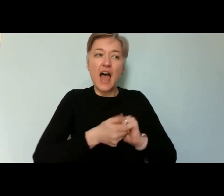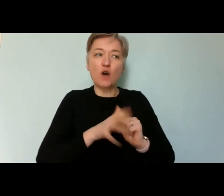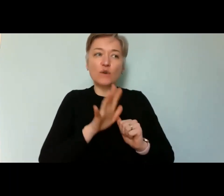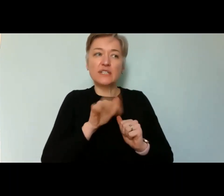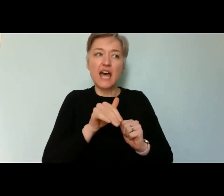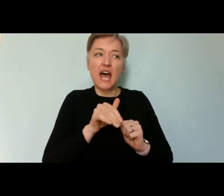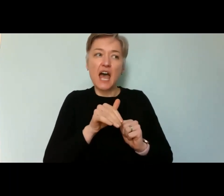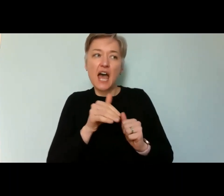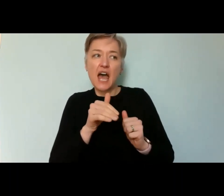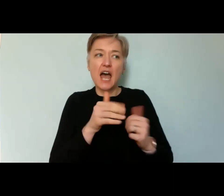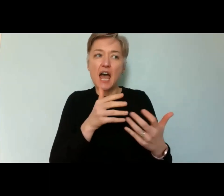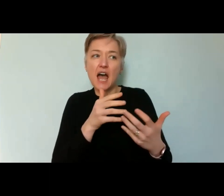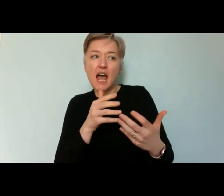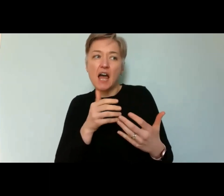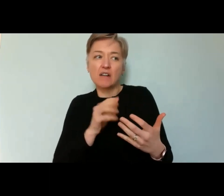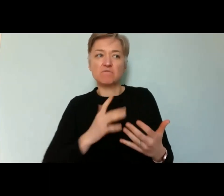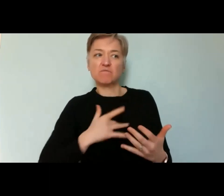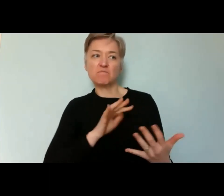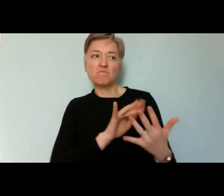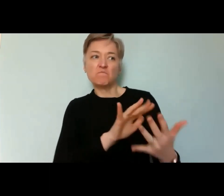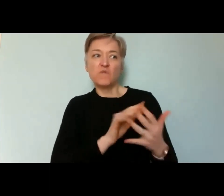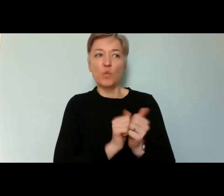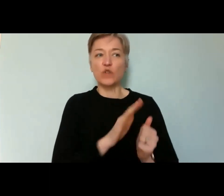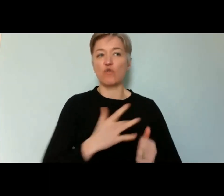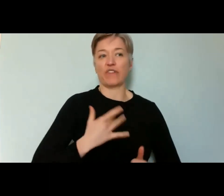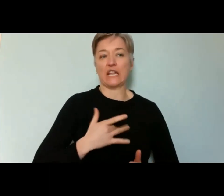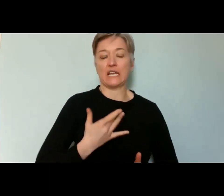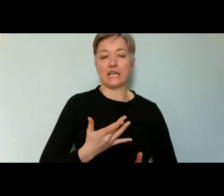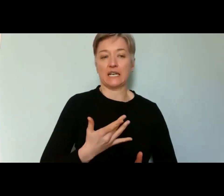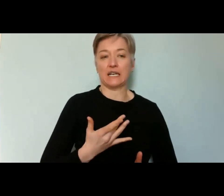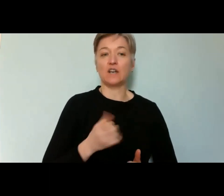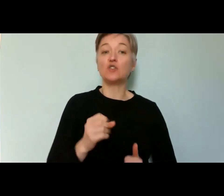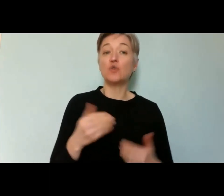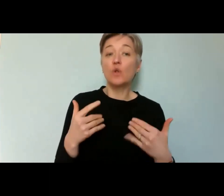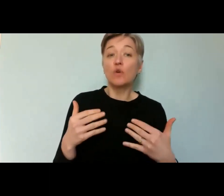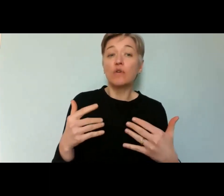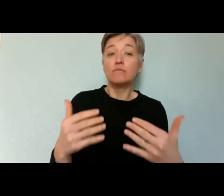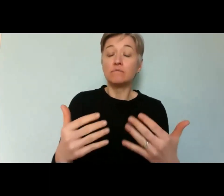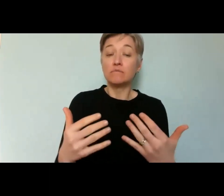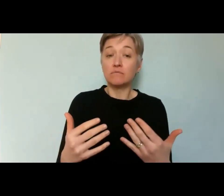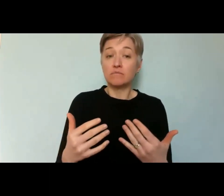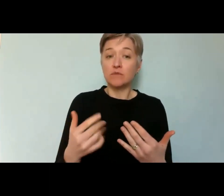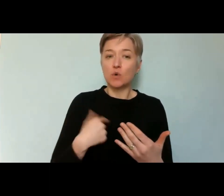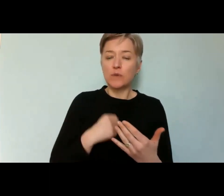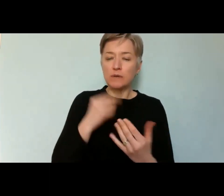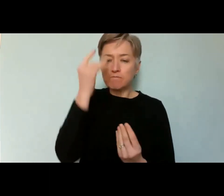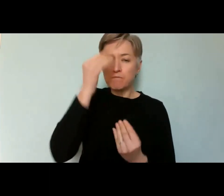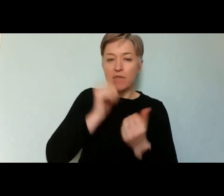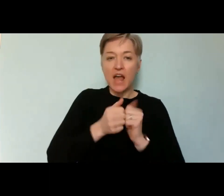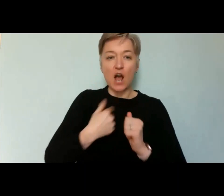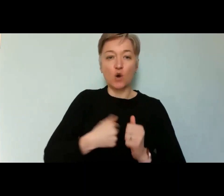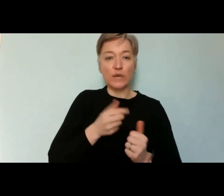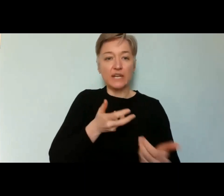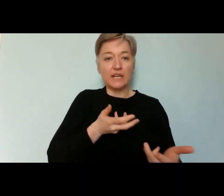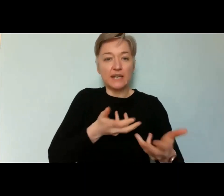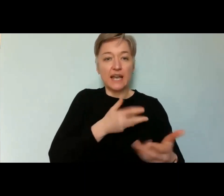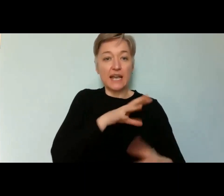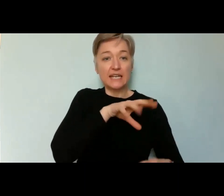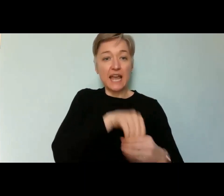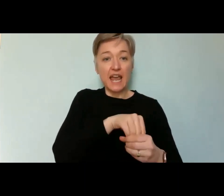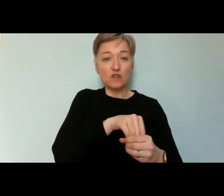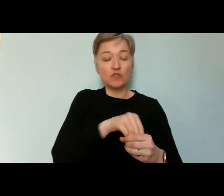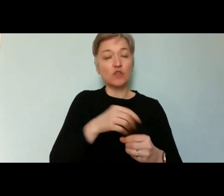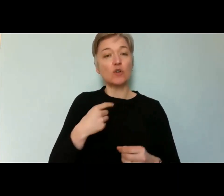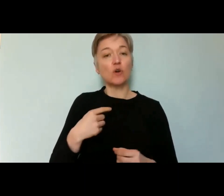that you're feeling? And so I think that as we move forward and looking at ways that we engage, that the vaccine becomes